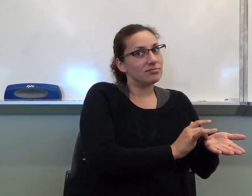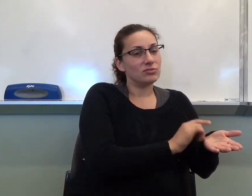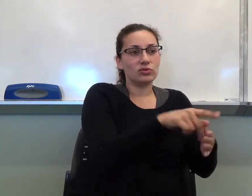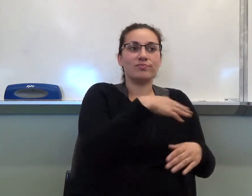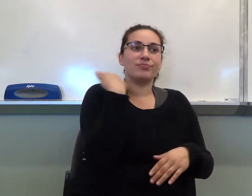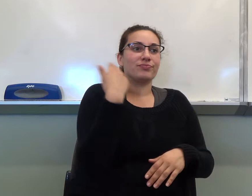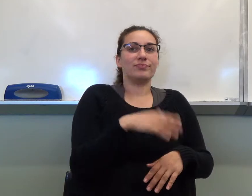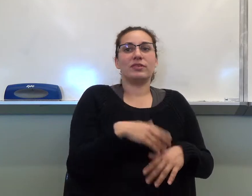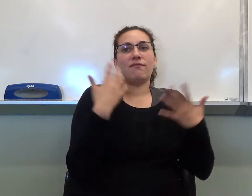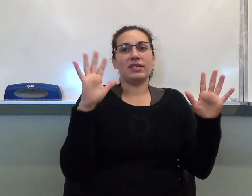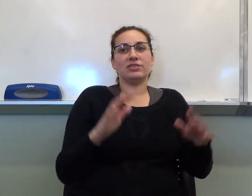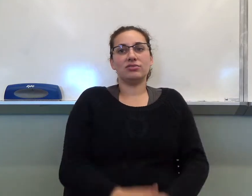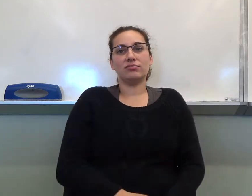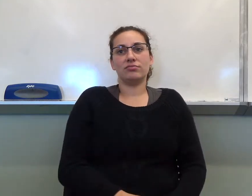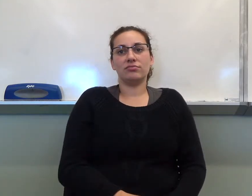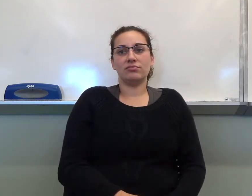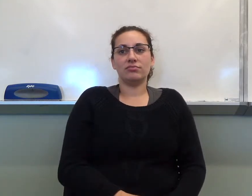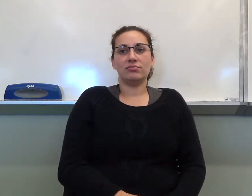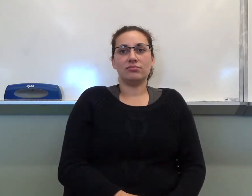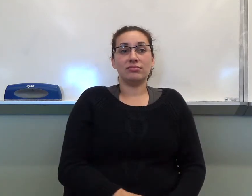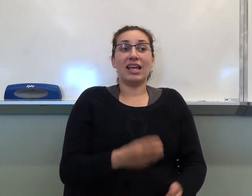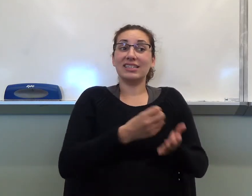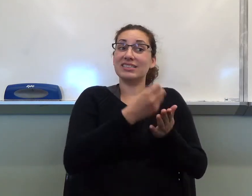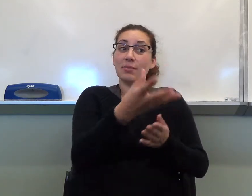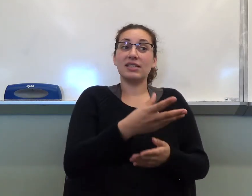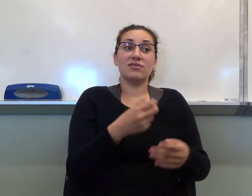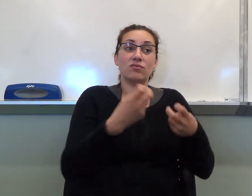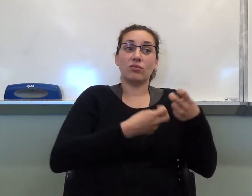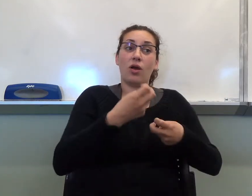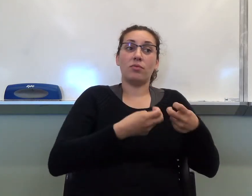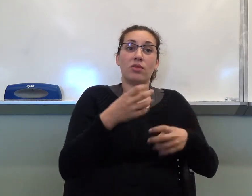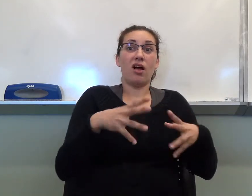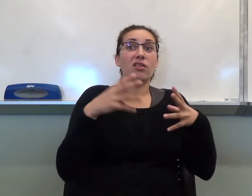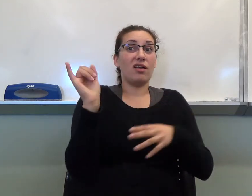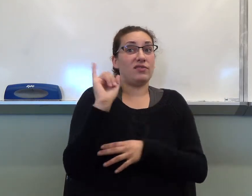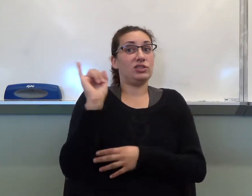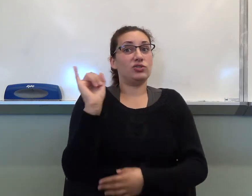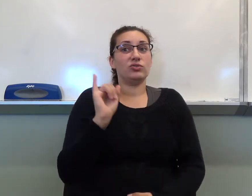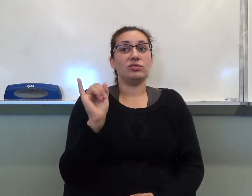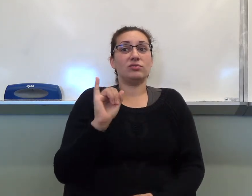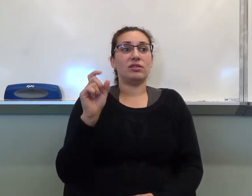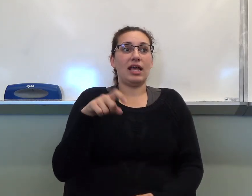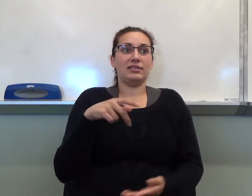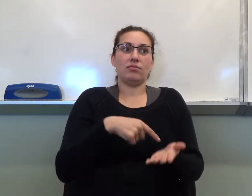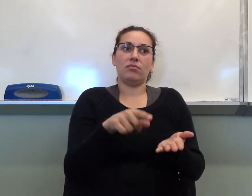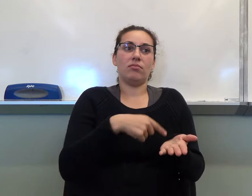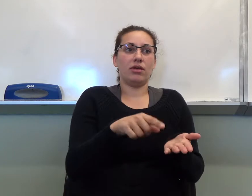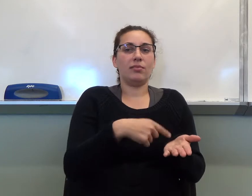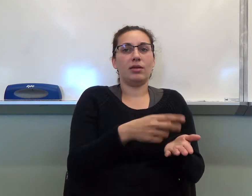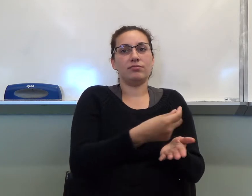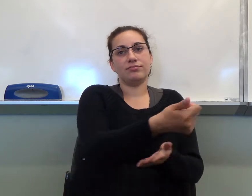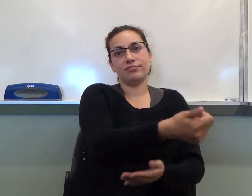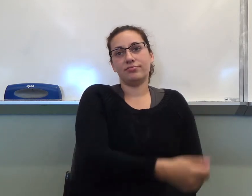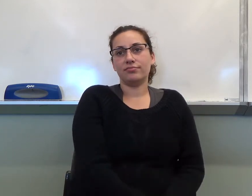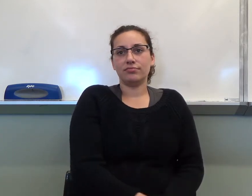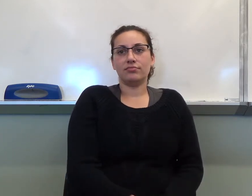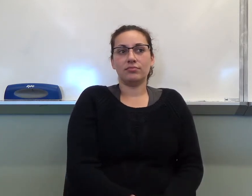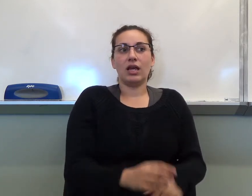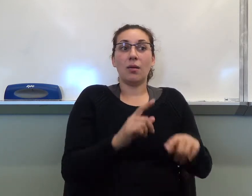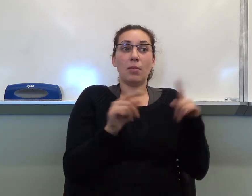that could be very expensive. There's a lot of insurance to cover it, but still, this malpractice insurance